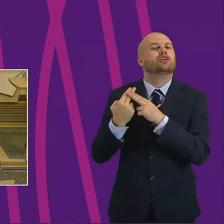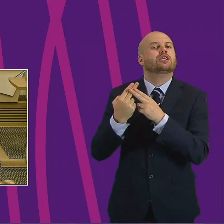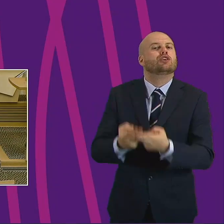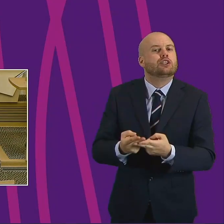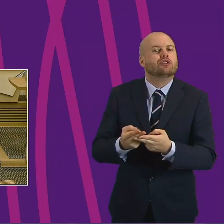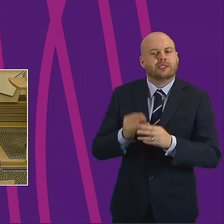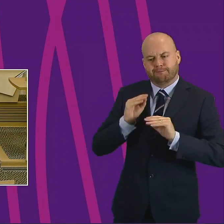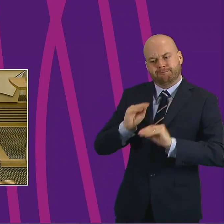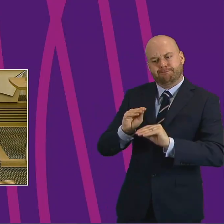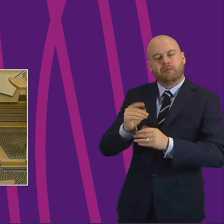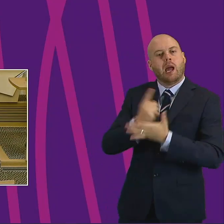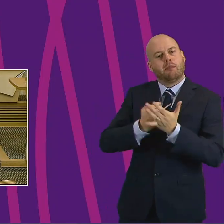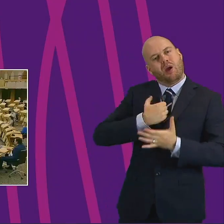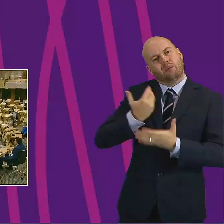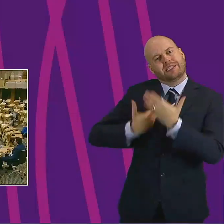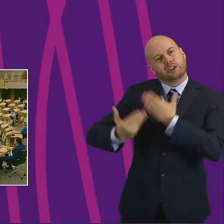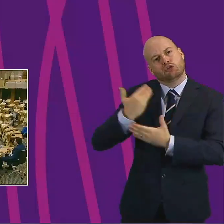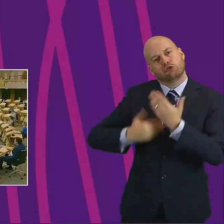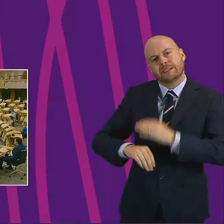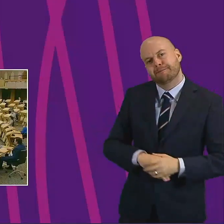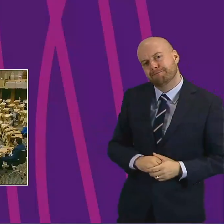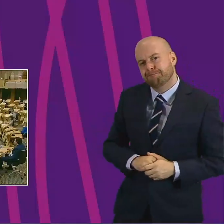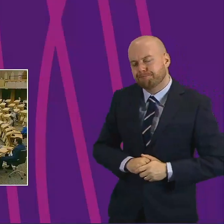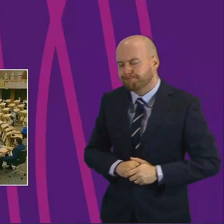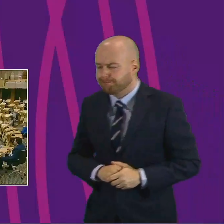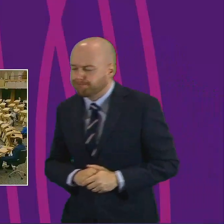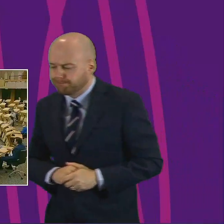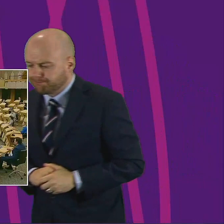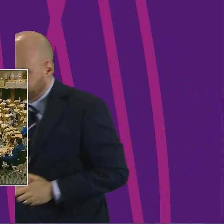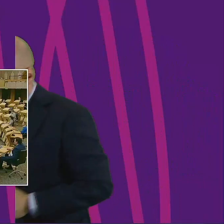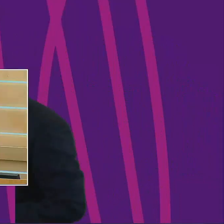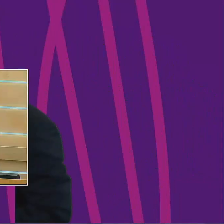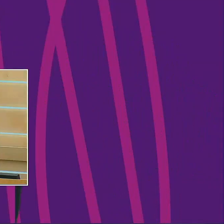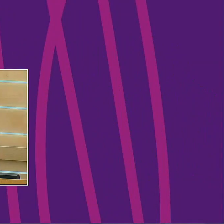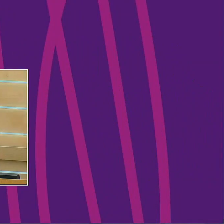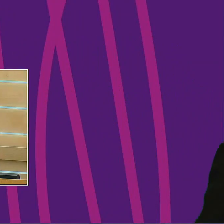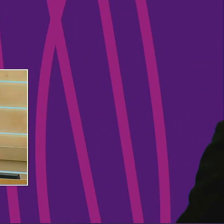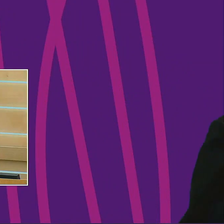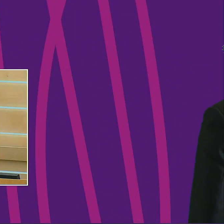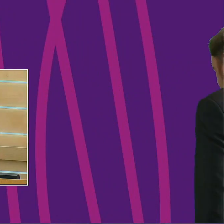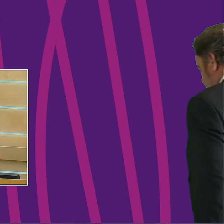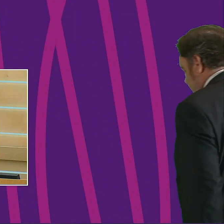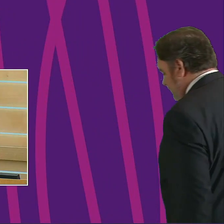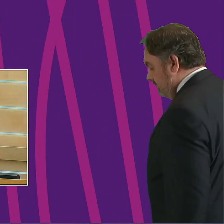played in the slave trade. Thank you very much, and my apologies to James Kelly and Patrick Harvey,